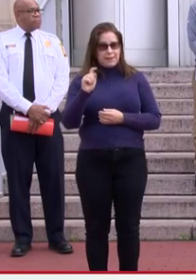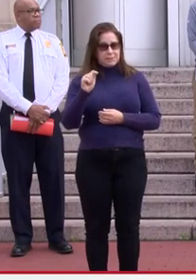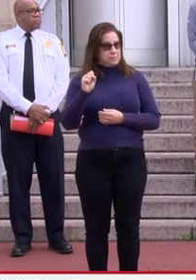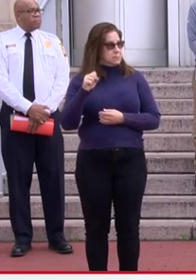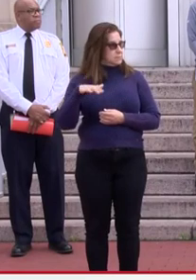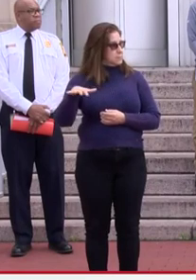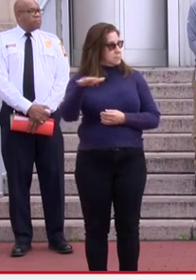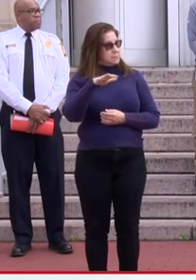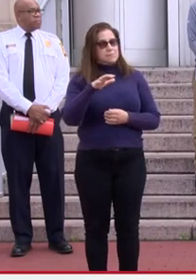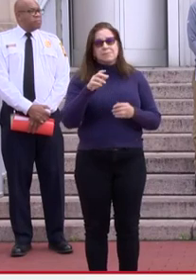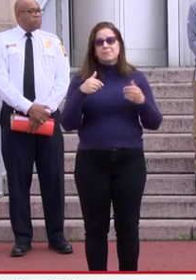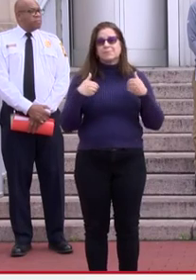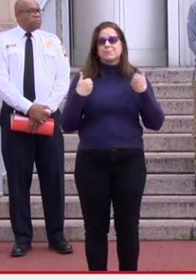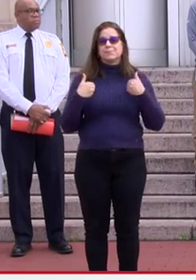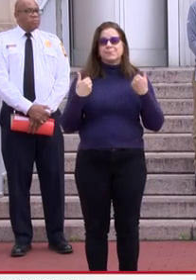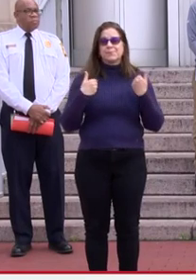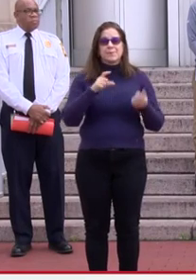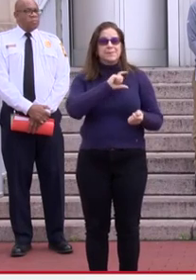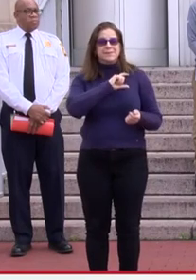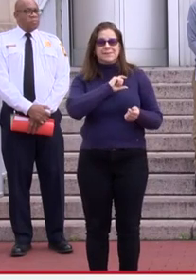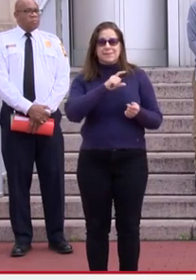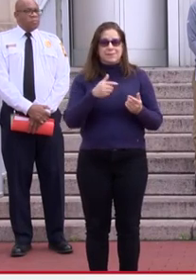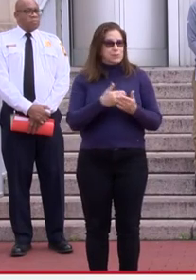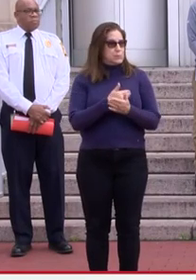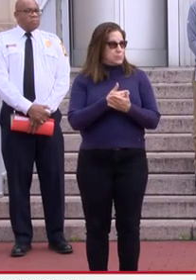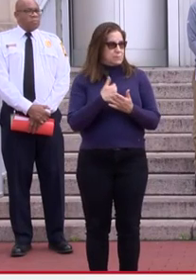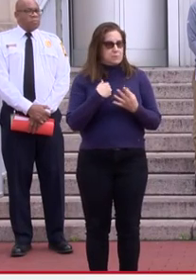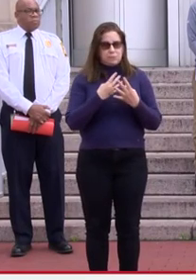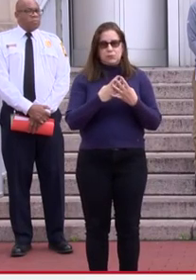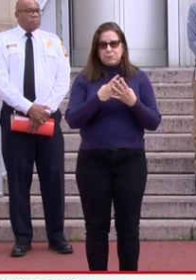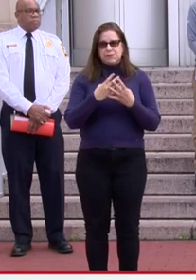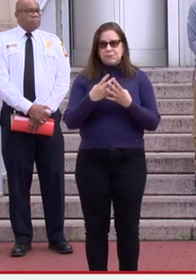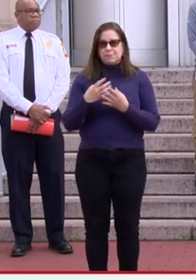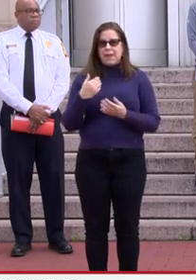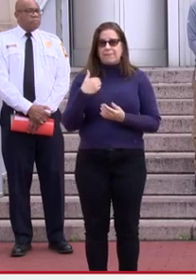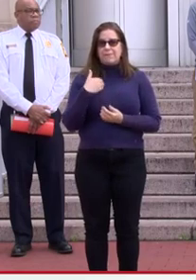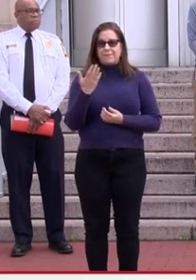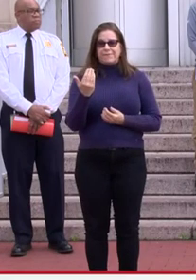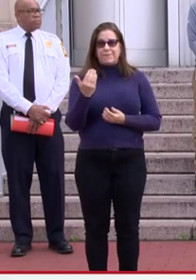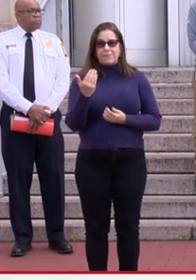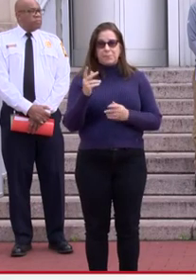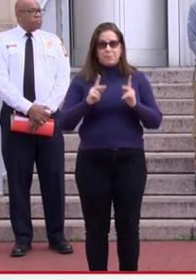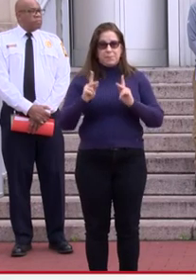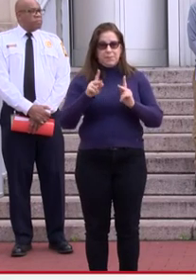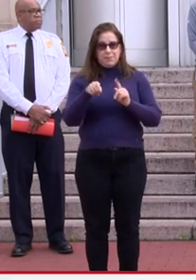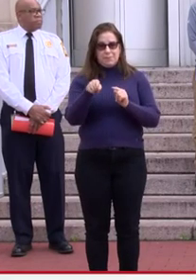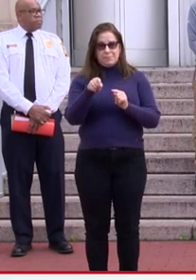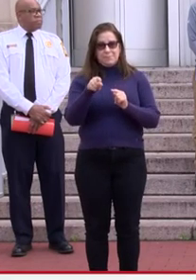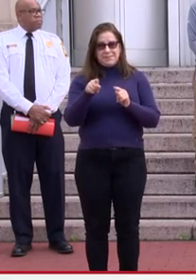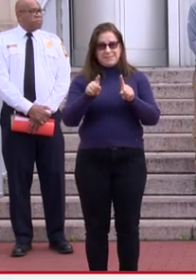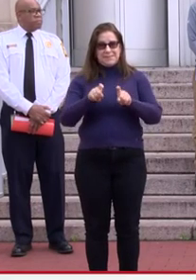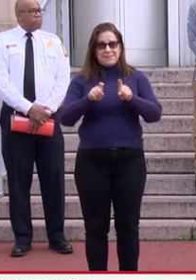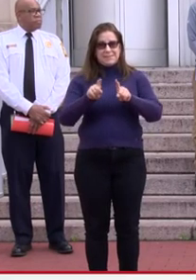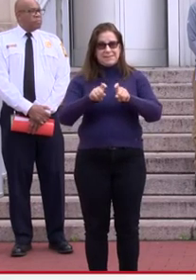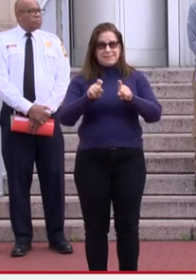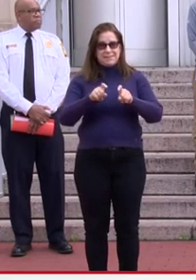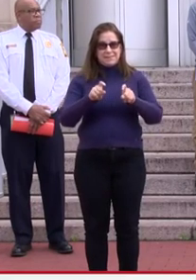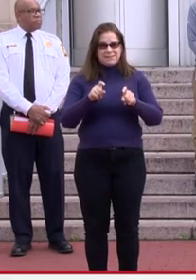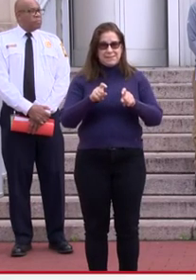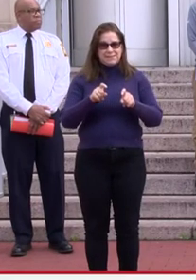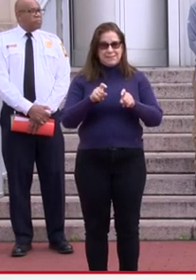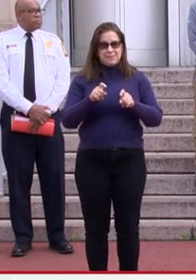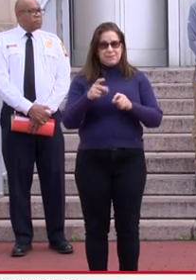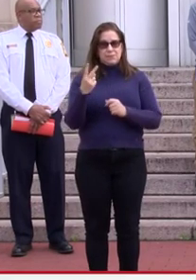with medical professionals who have ordered them to take tests. Out of those 15, 2 are negative and 13 are pending. So how many officers do you have